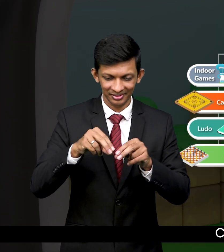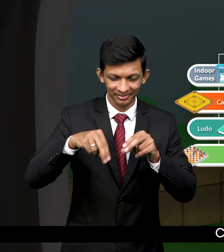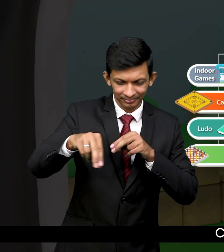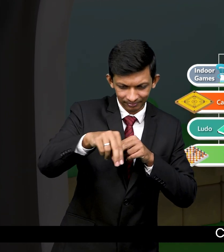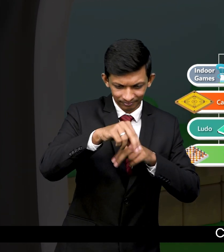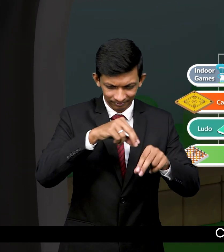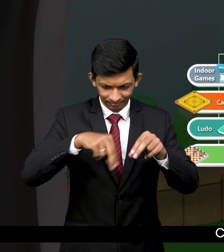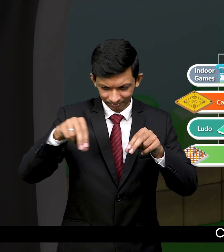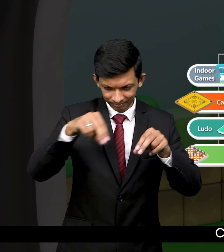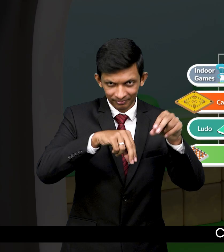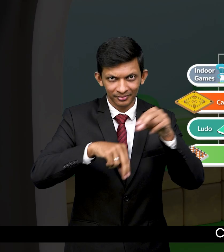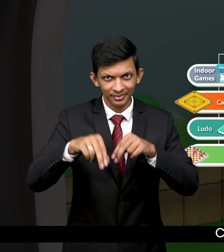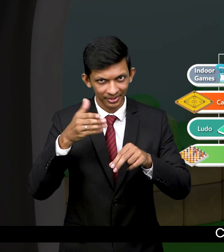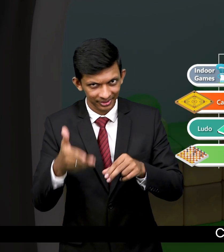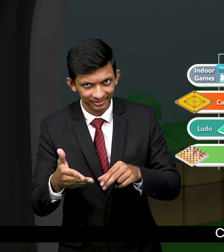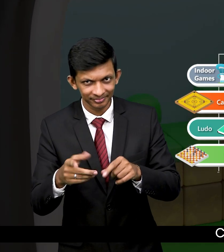chess,